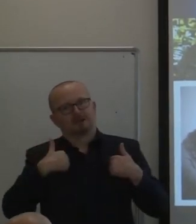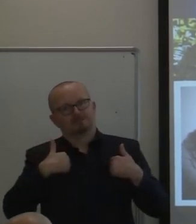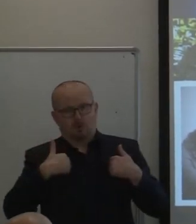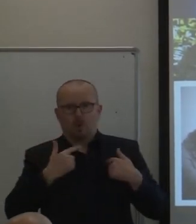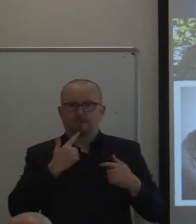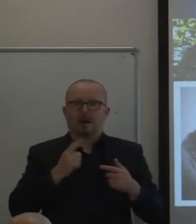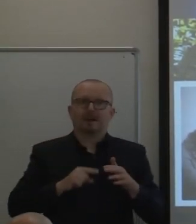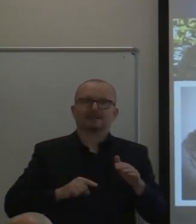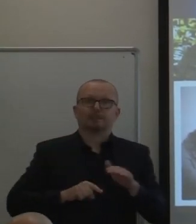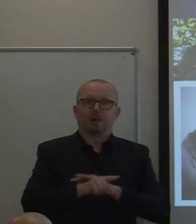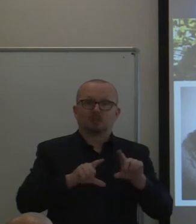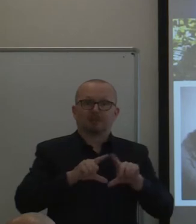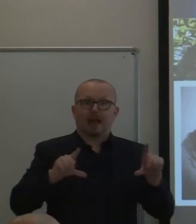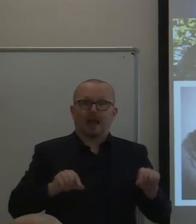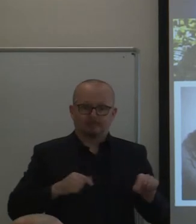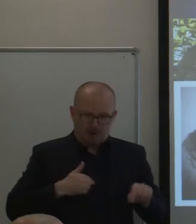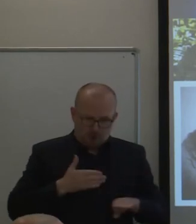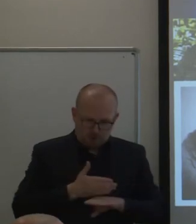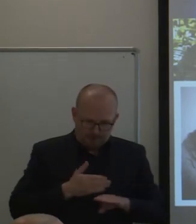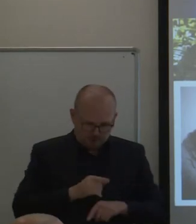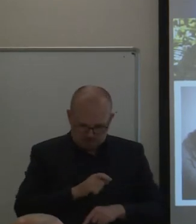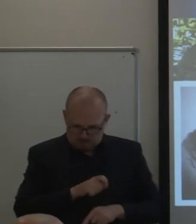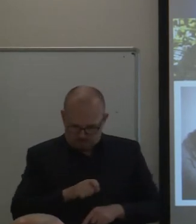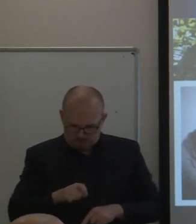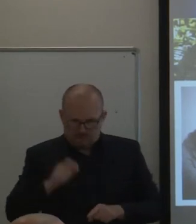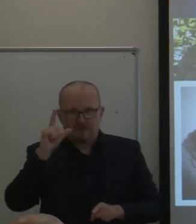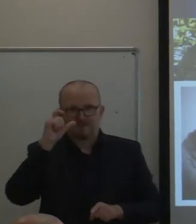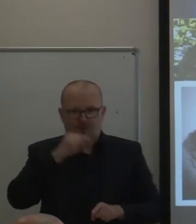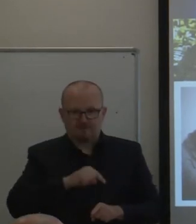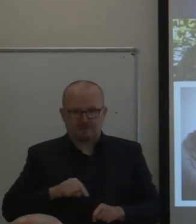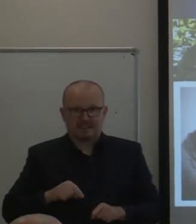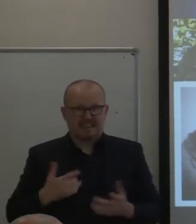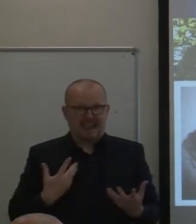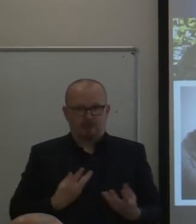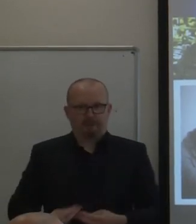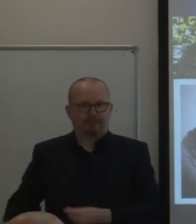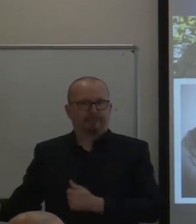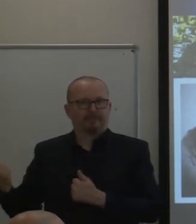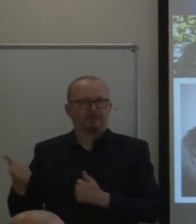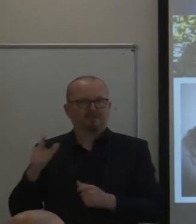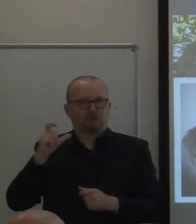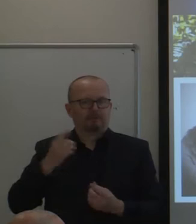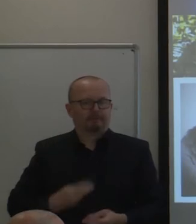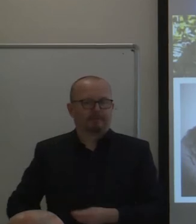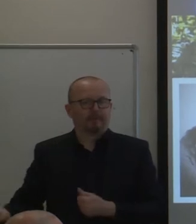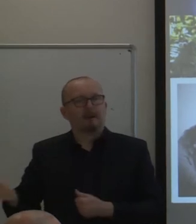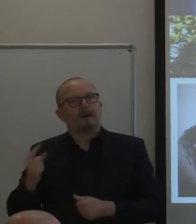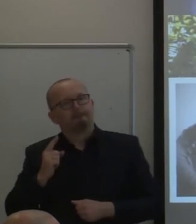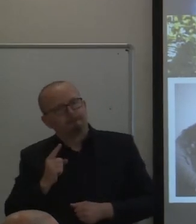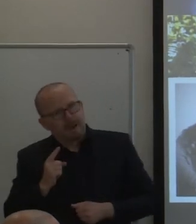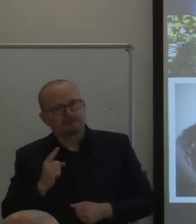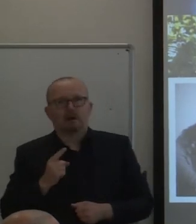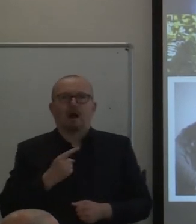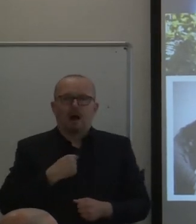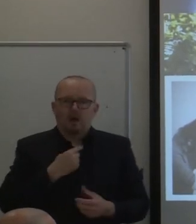I very rarely take pictures both at work or in my personal life. But it has led me to kind of look at most things through the